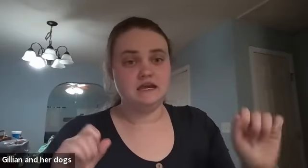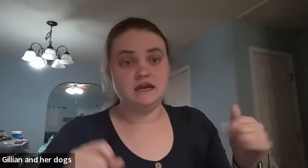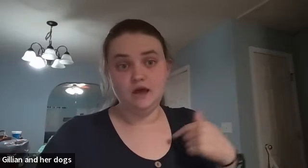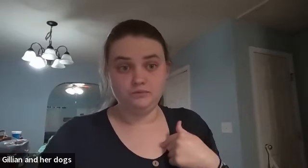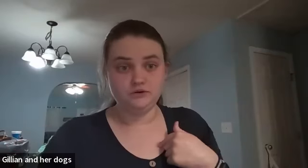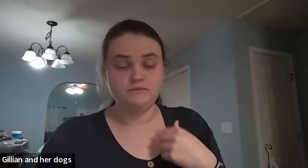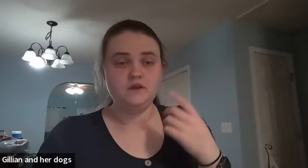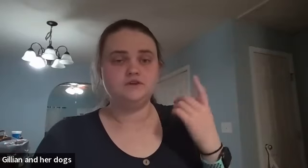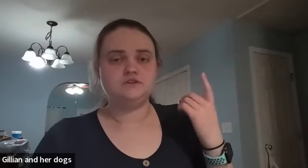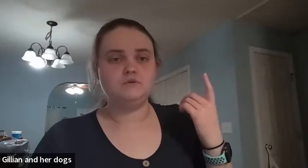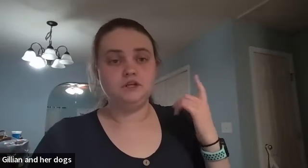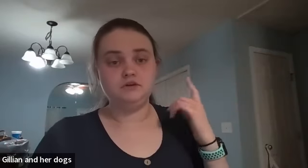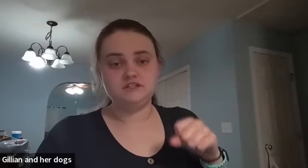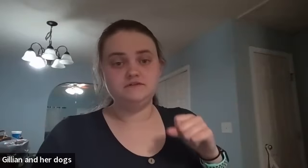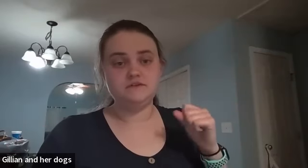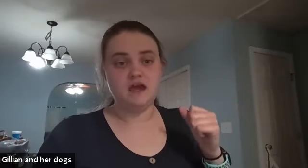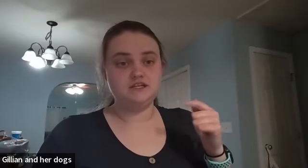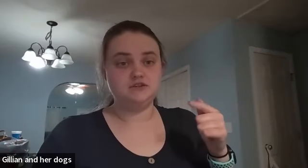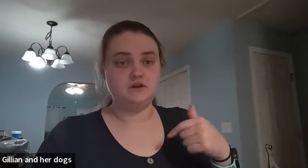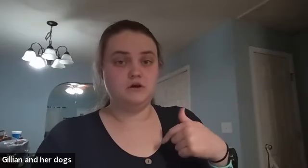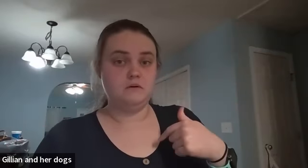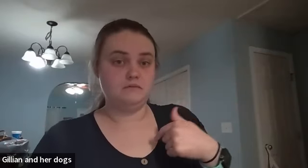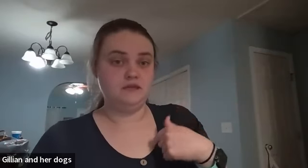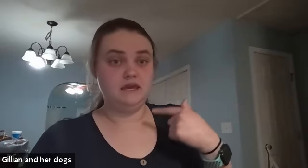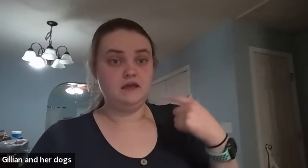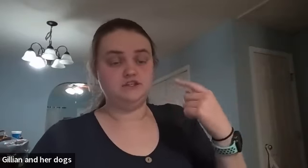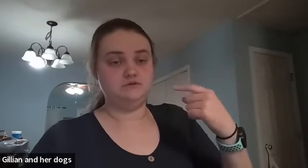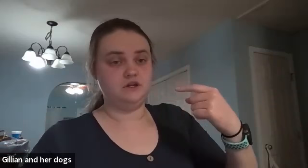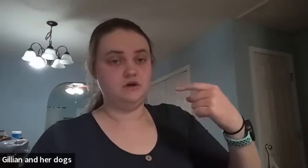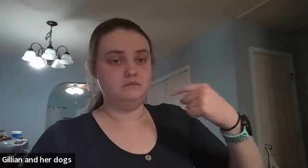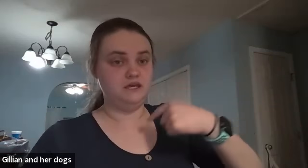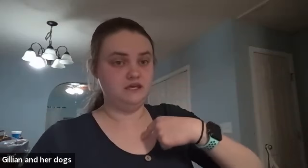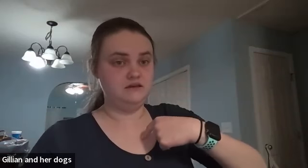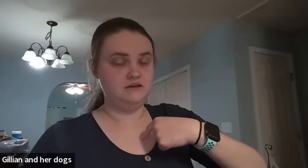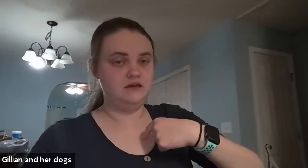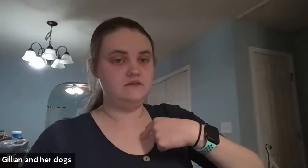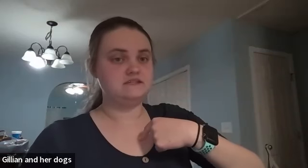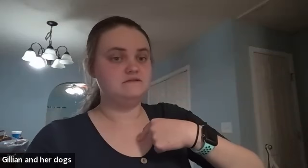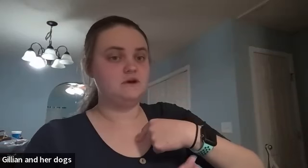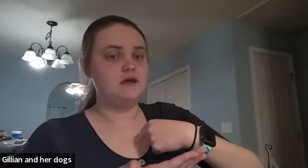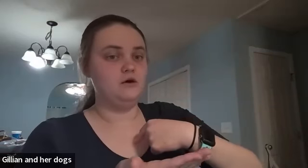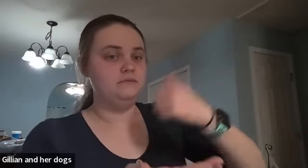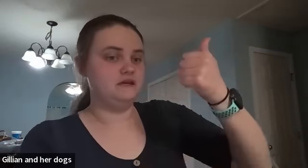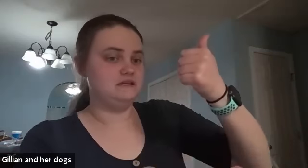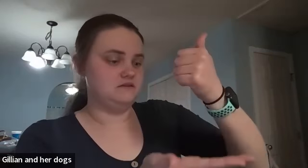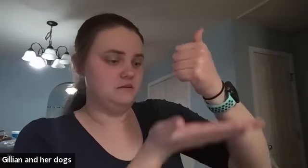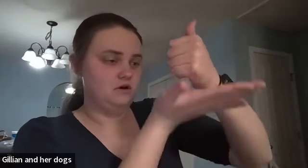I help you? So what you can do for that is you would go me, and then the sign for help is a thumb